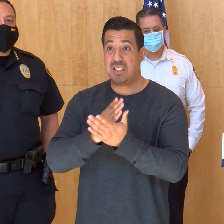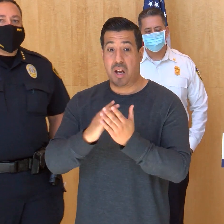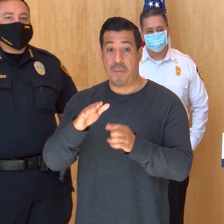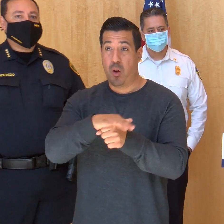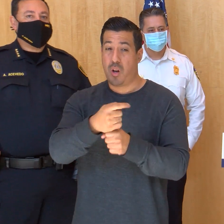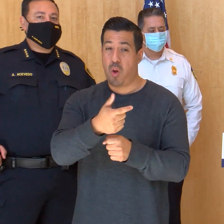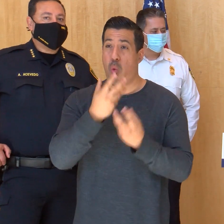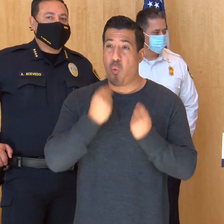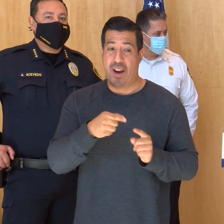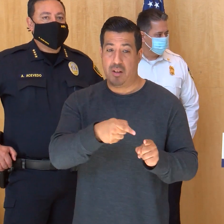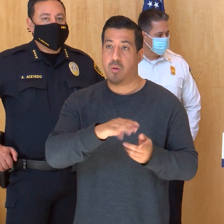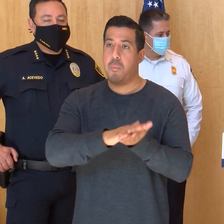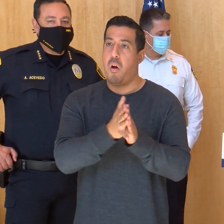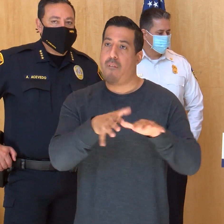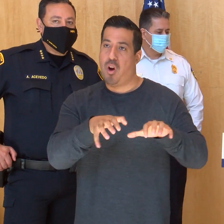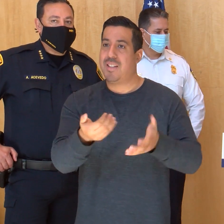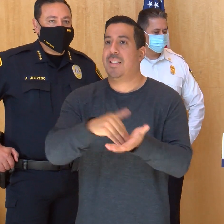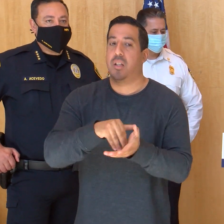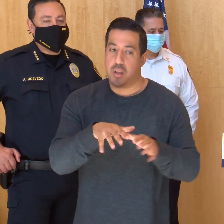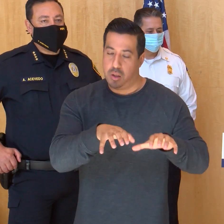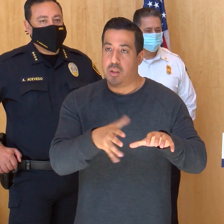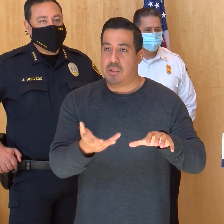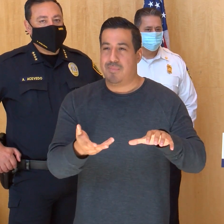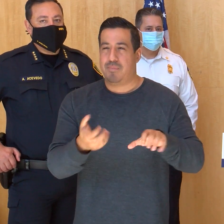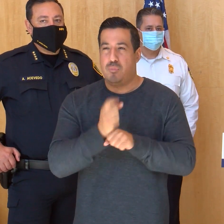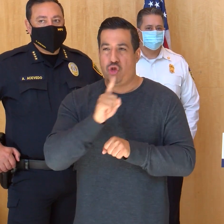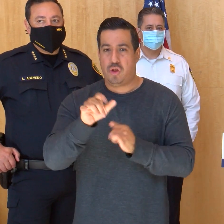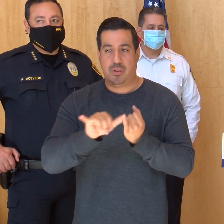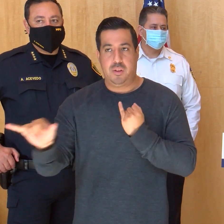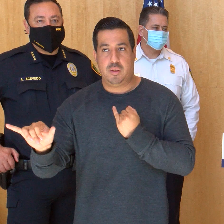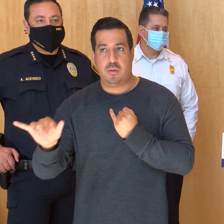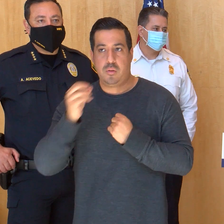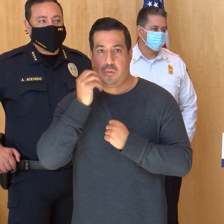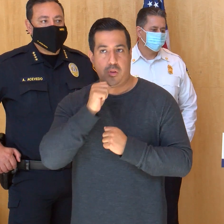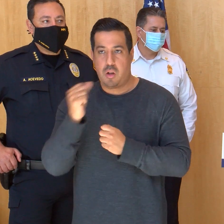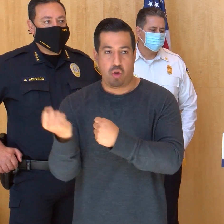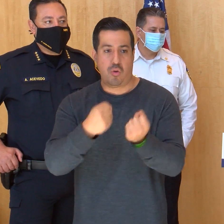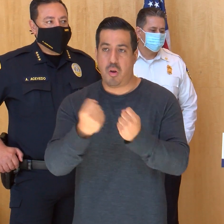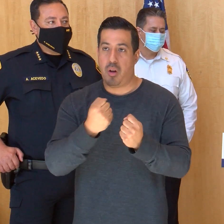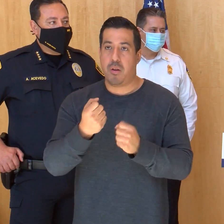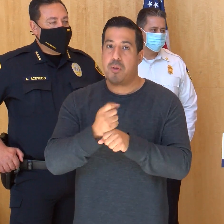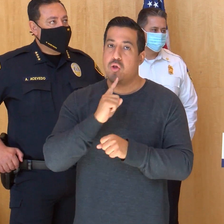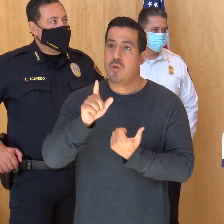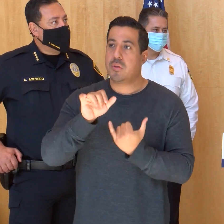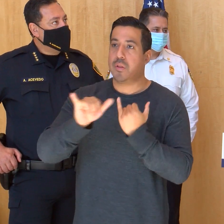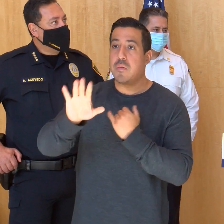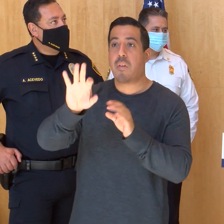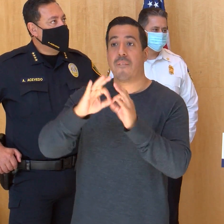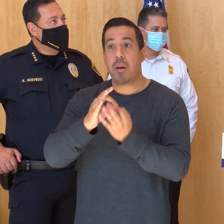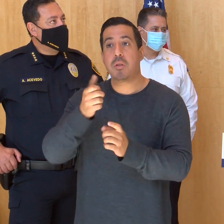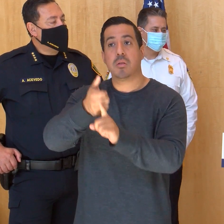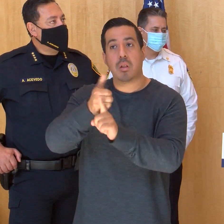are still wet. They will freeze back up. And so we need to make sure that people stay off these roads and make sure that you keep yourselves and your family